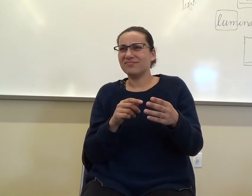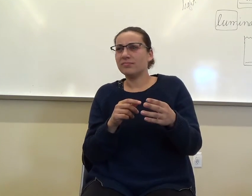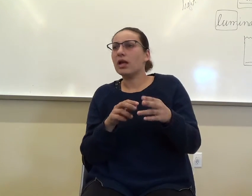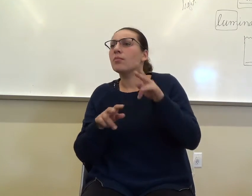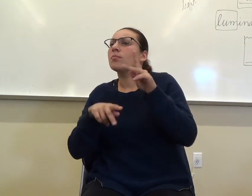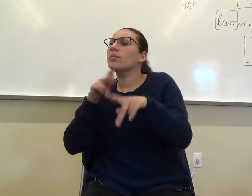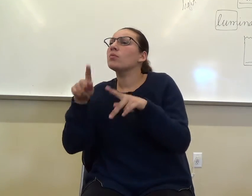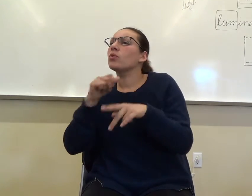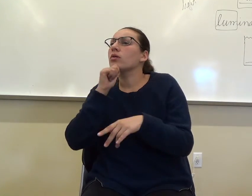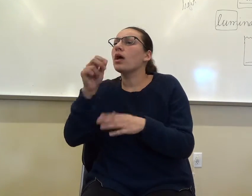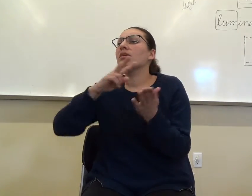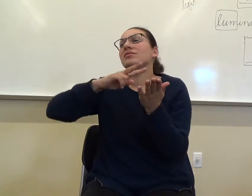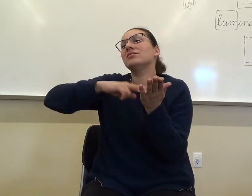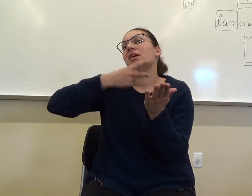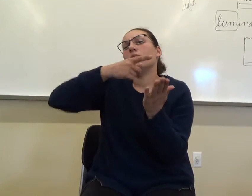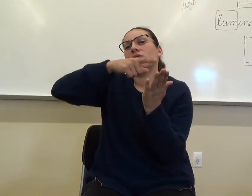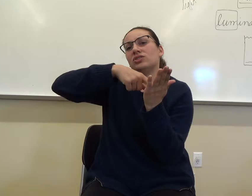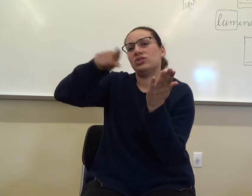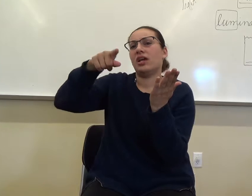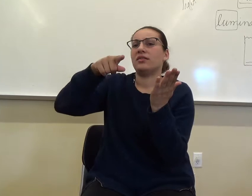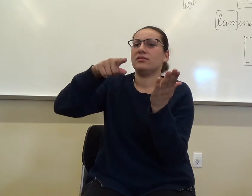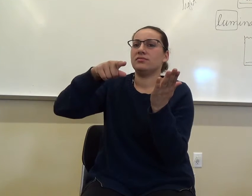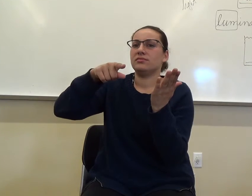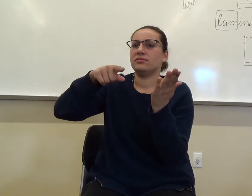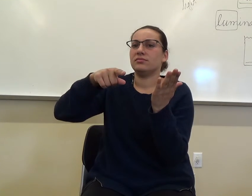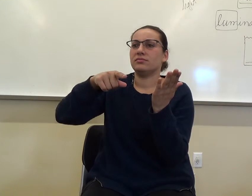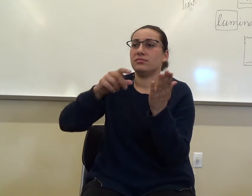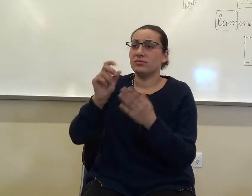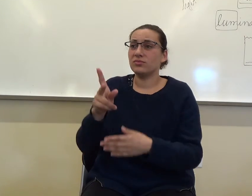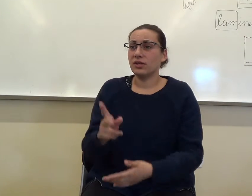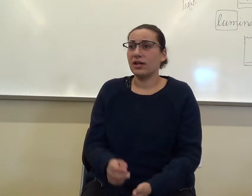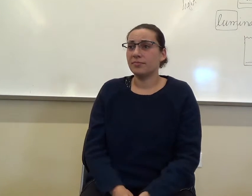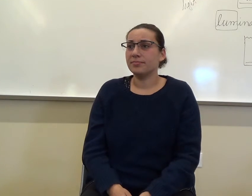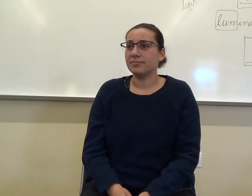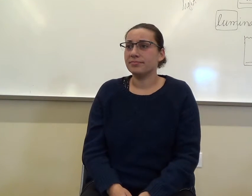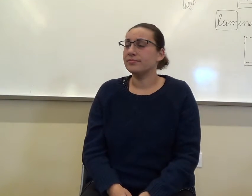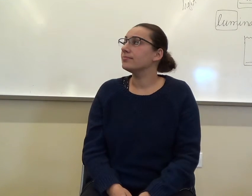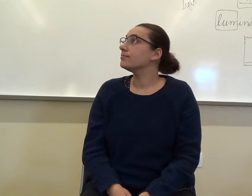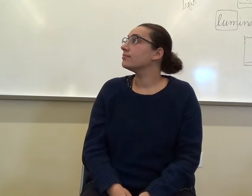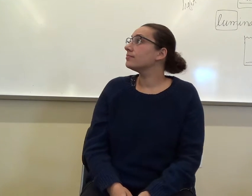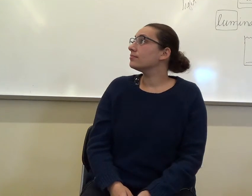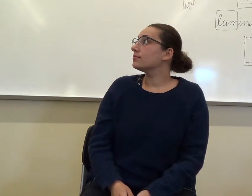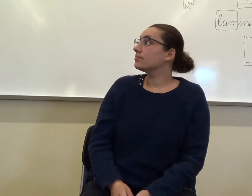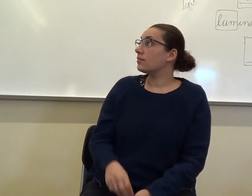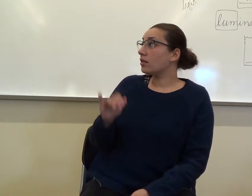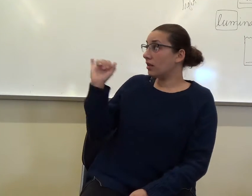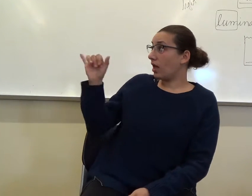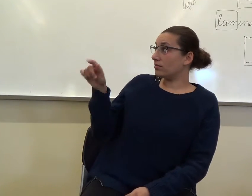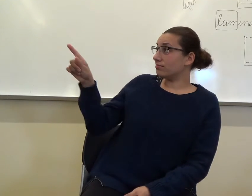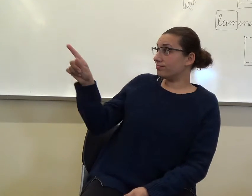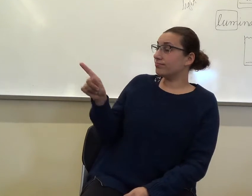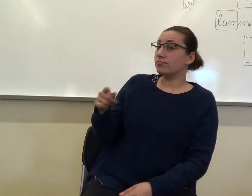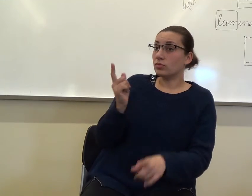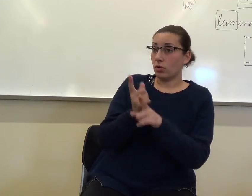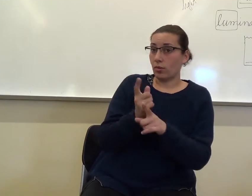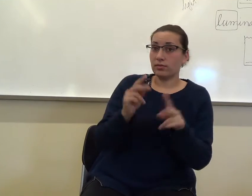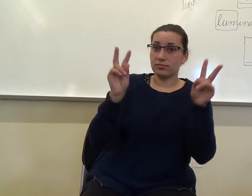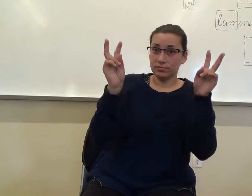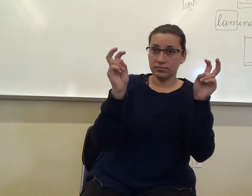double checking what we've learned. That's what I'm concerned about. So if this is the case, what is the paragraph